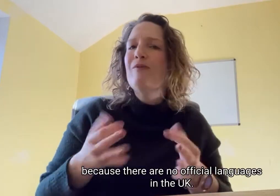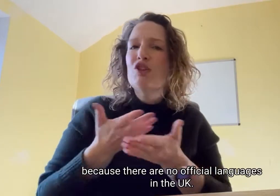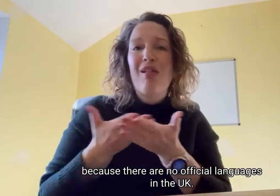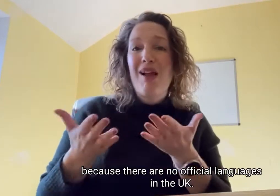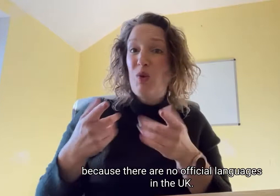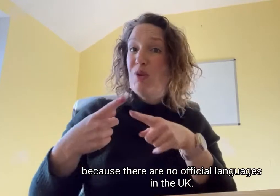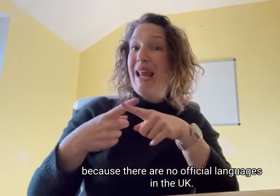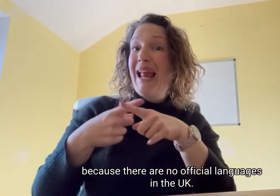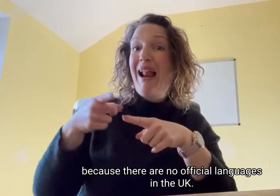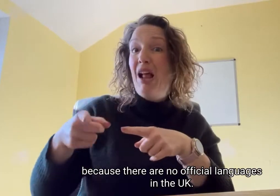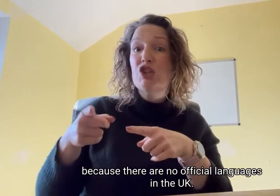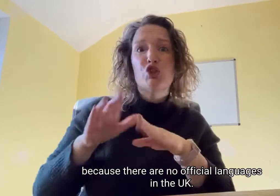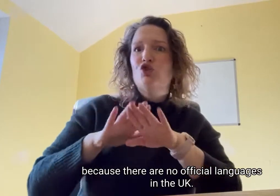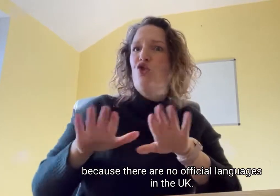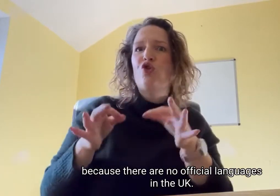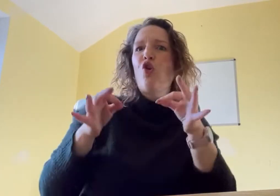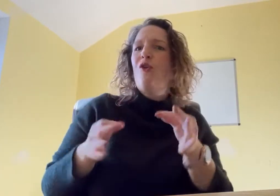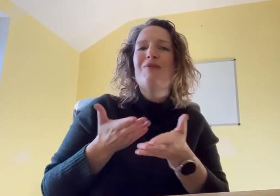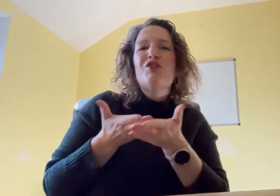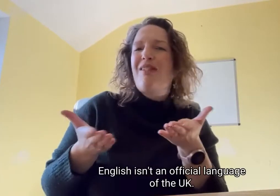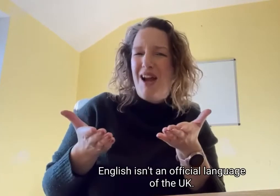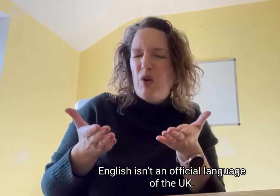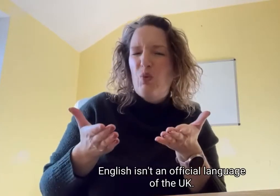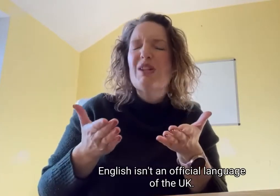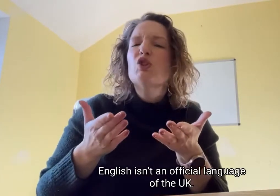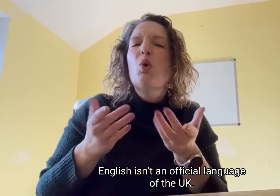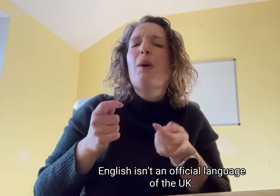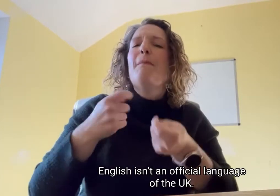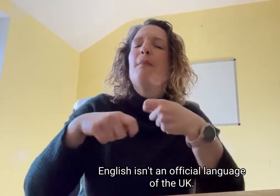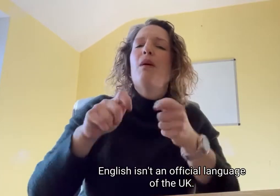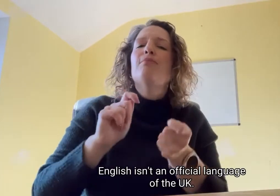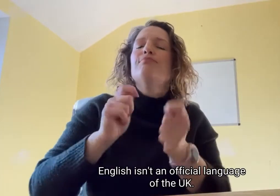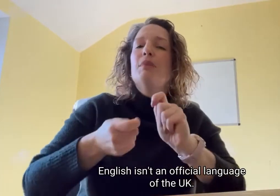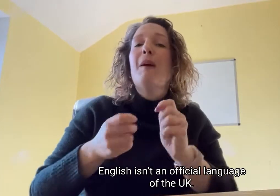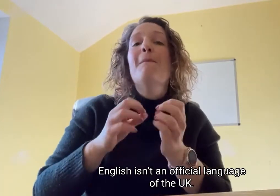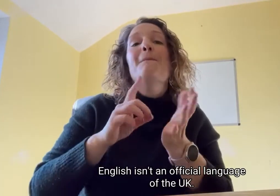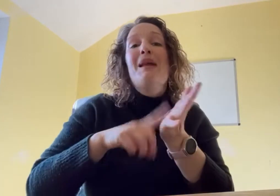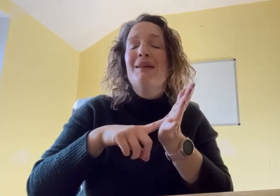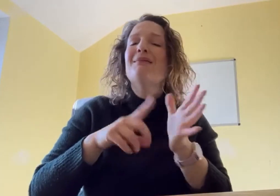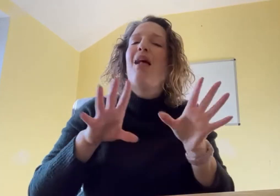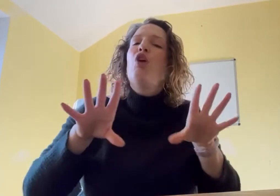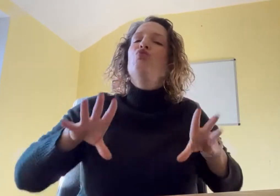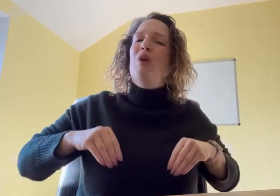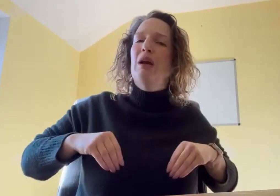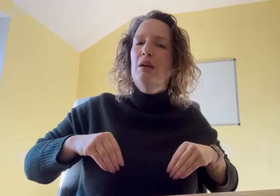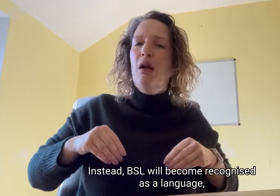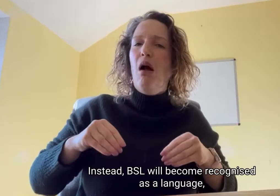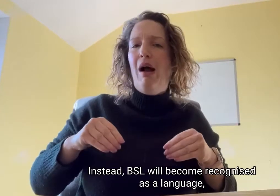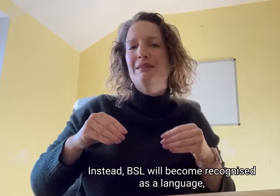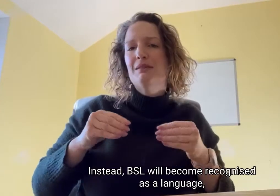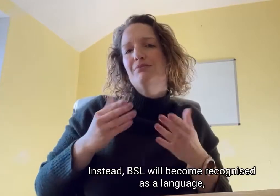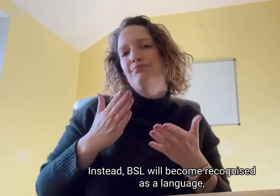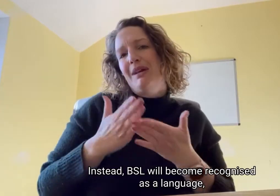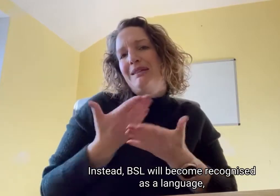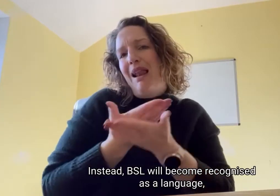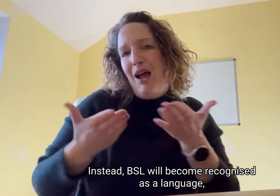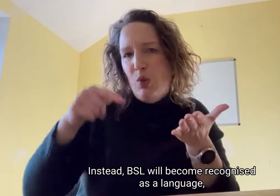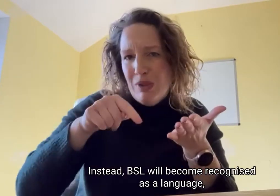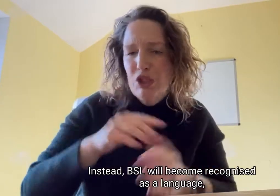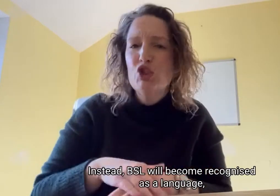no official languages in the UK. English isn't an official language of the UK. Instead, BSL will become